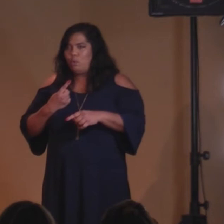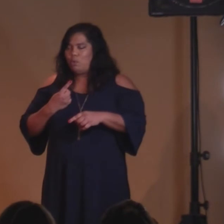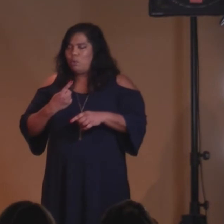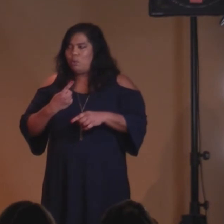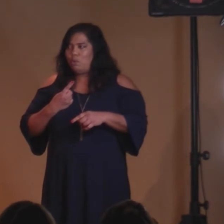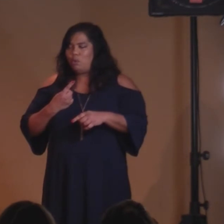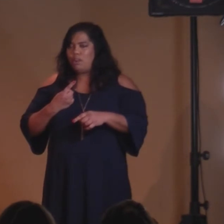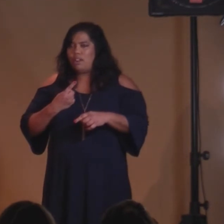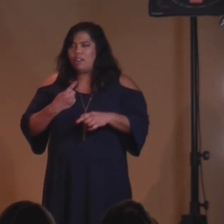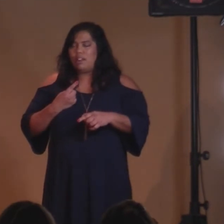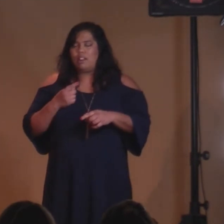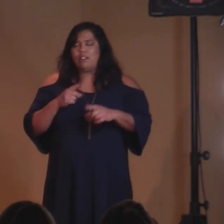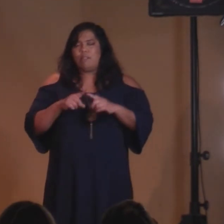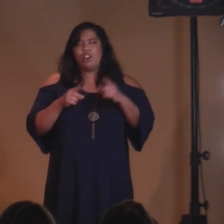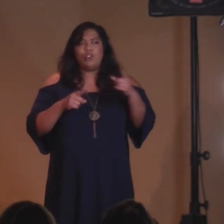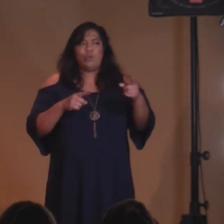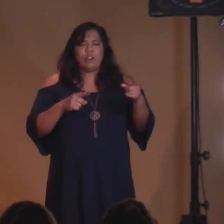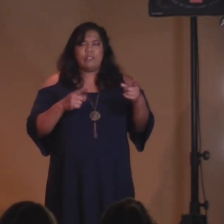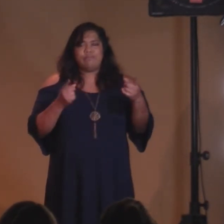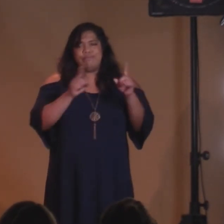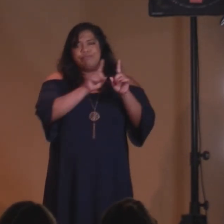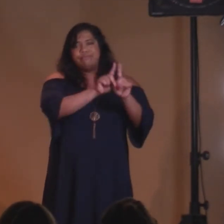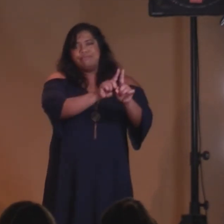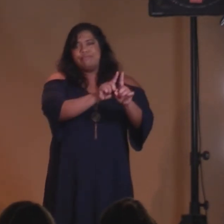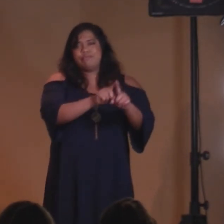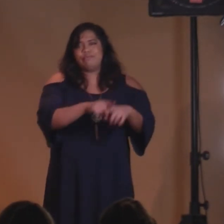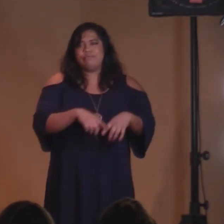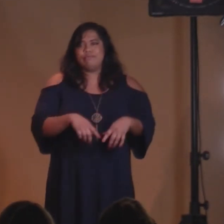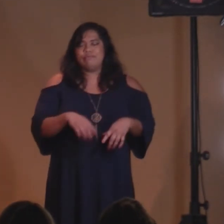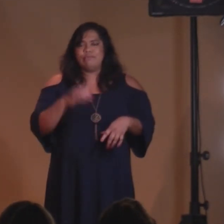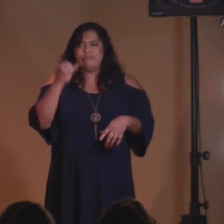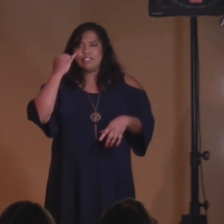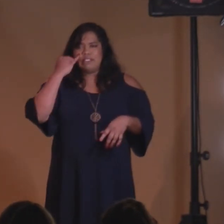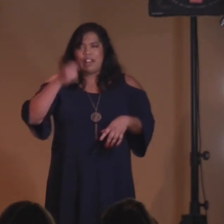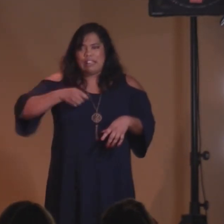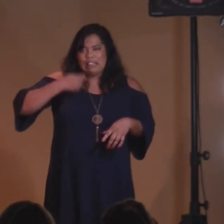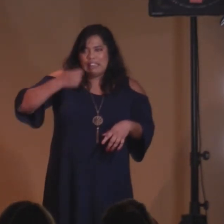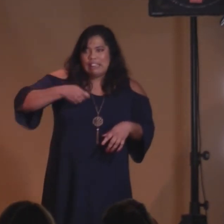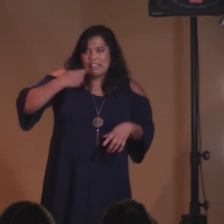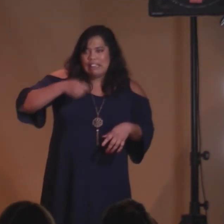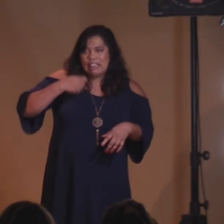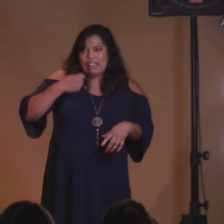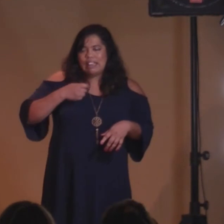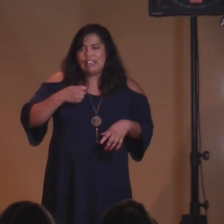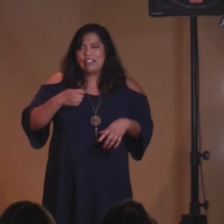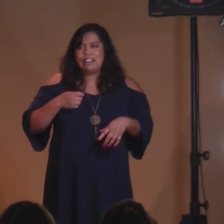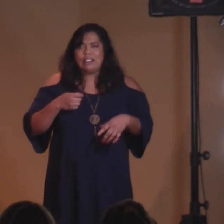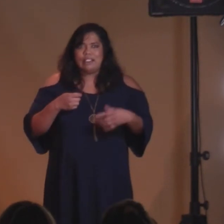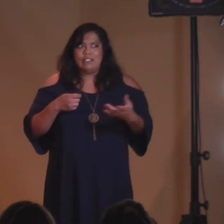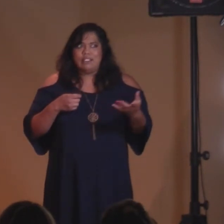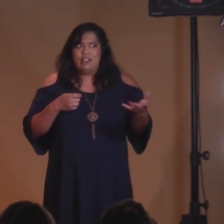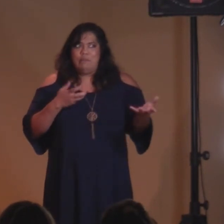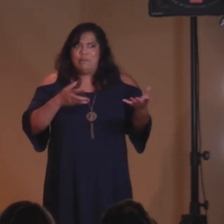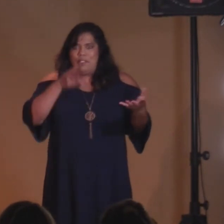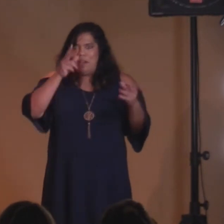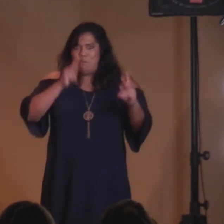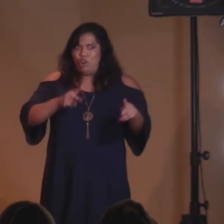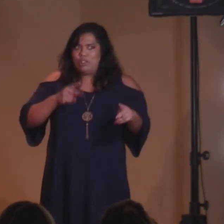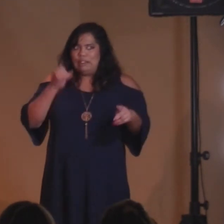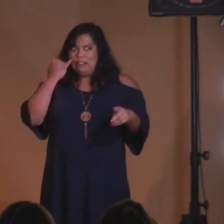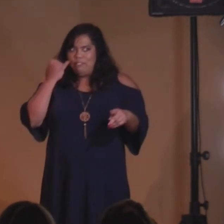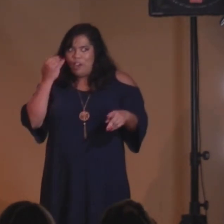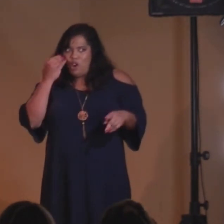all by yourself. But here you are, and you're eating a certain way, because God forbid the person find out that, you know, I eat salad with my hands, like whatever that